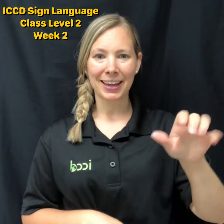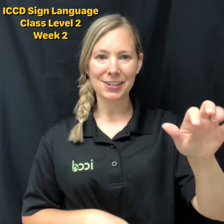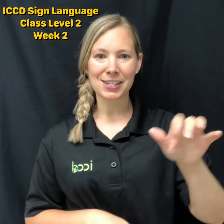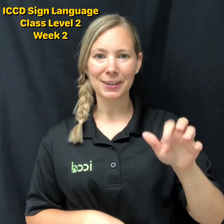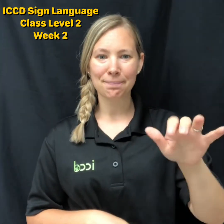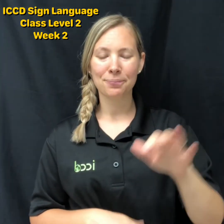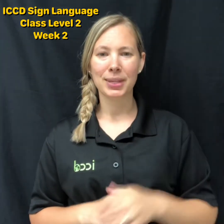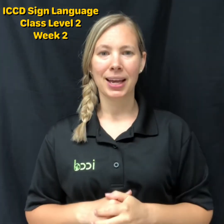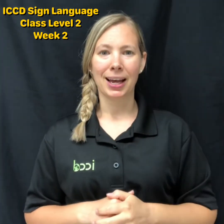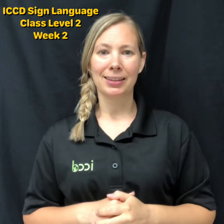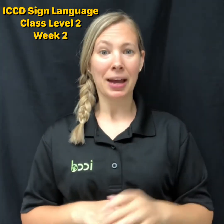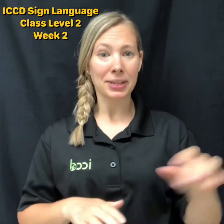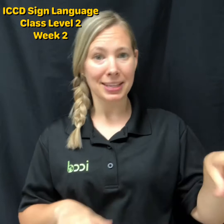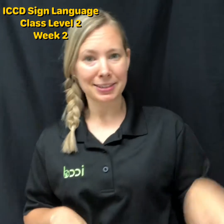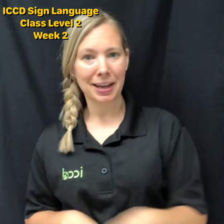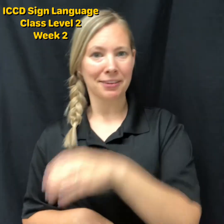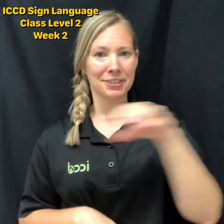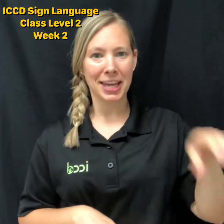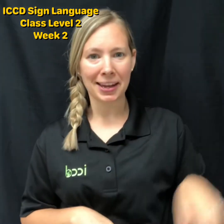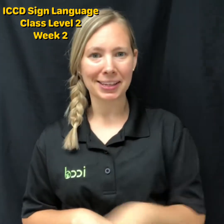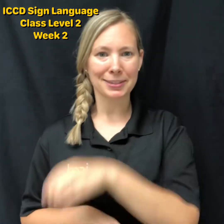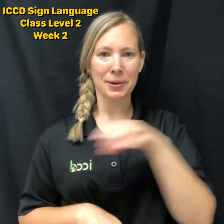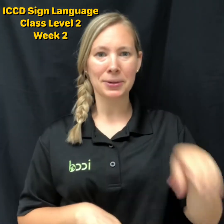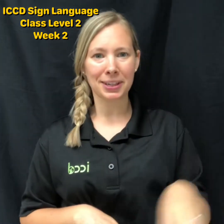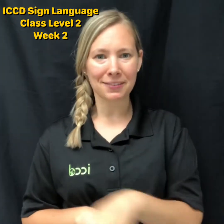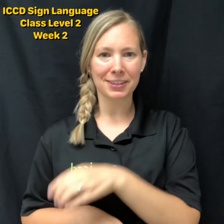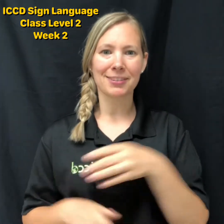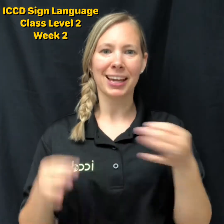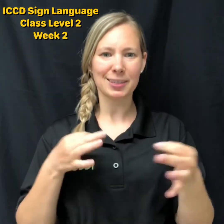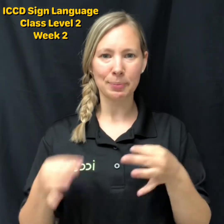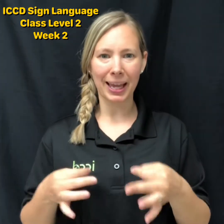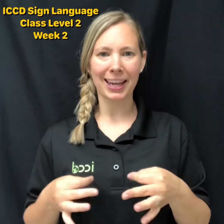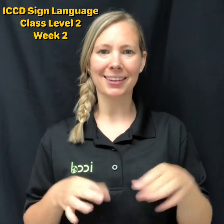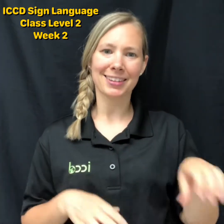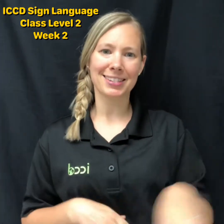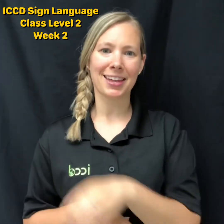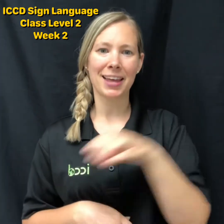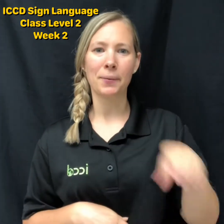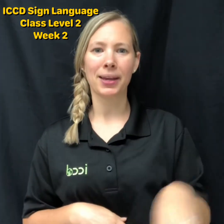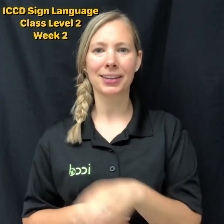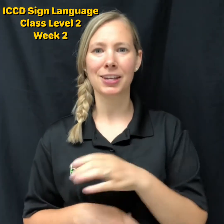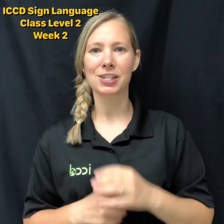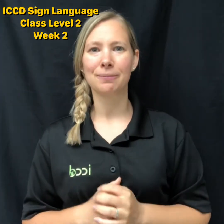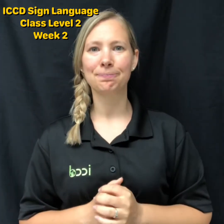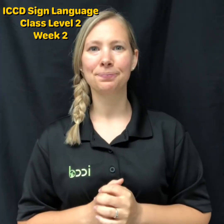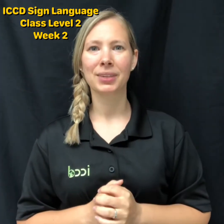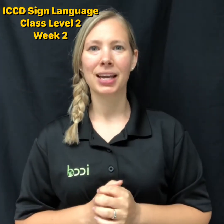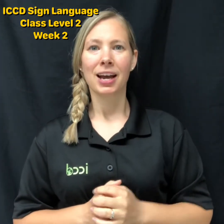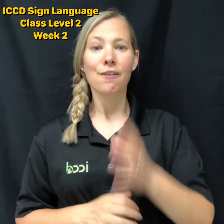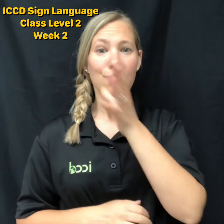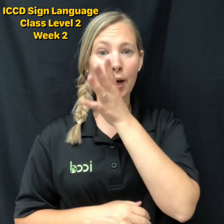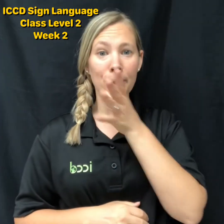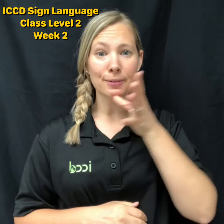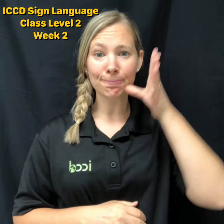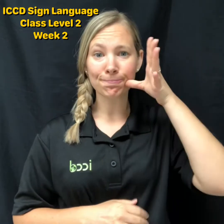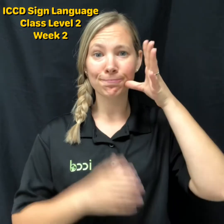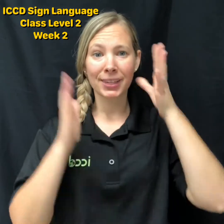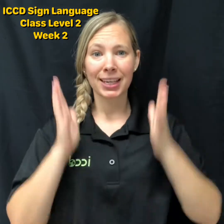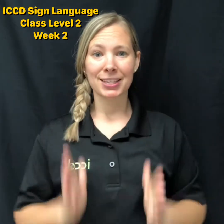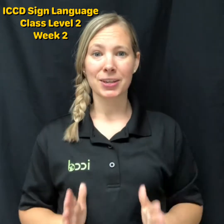cashier. Nowadays it's kind of scanning, so you could even explain the sign that way, cashier. Farmer, so you take